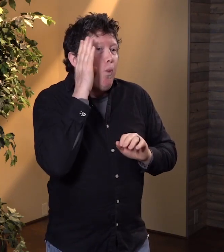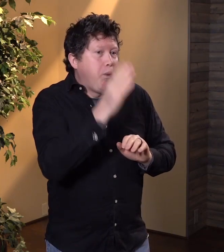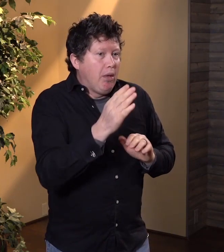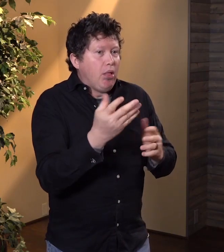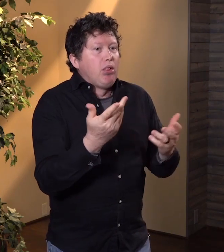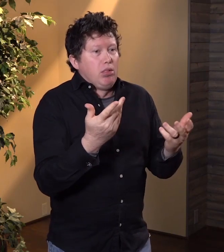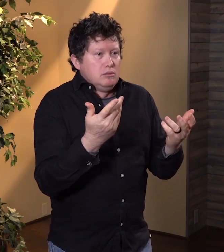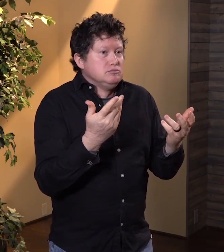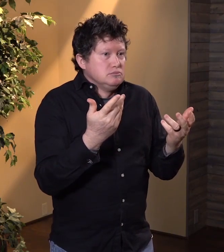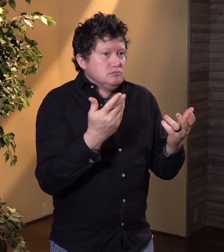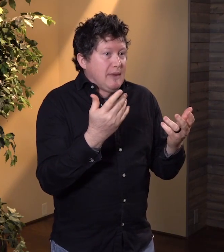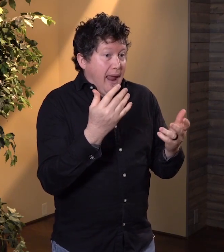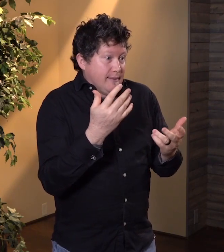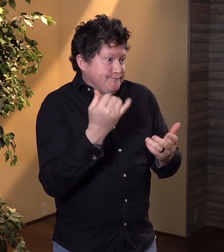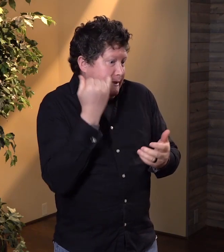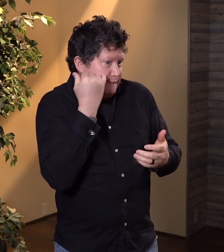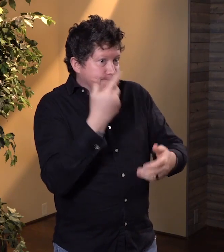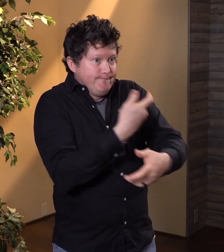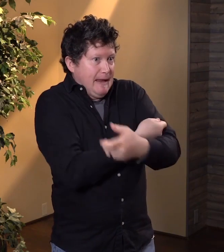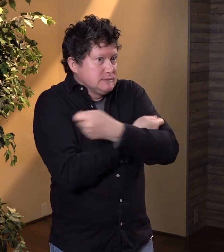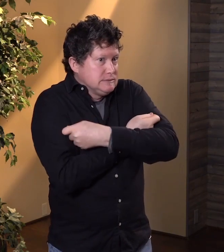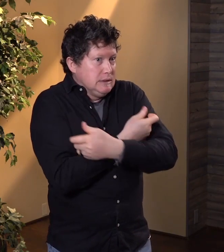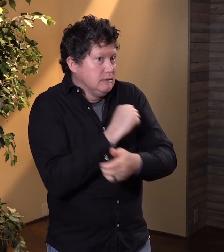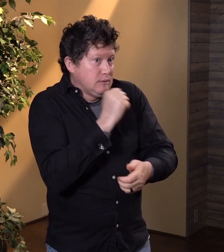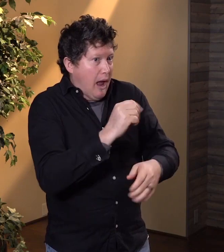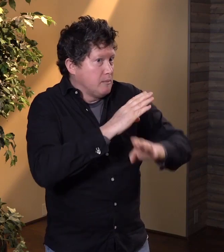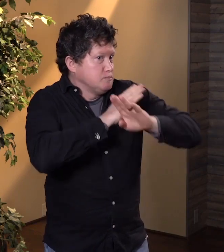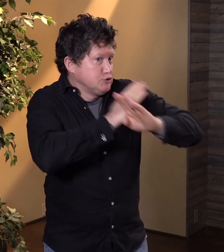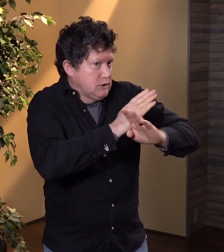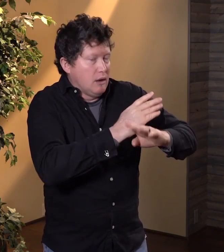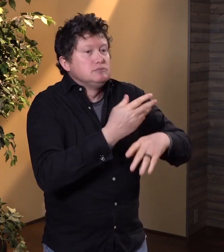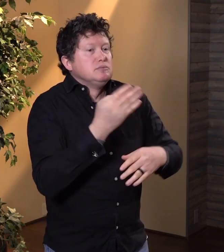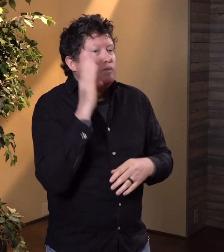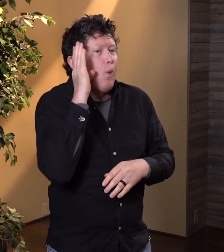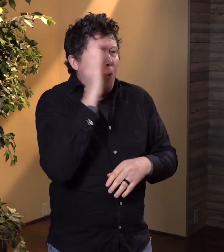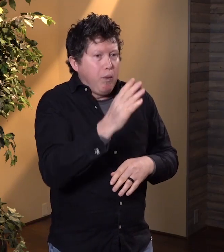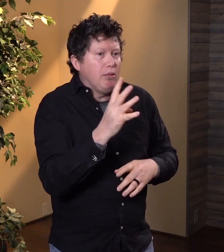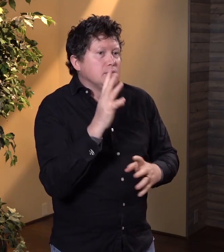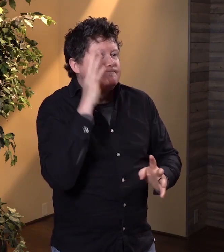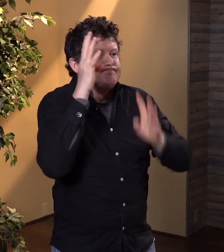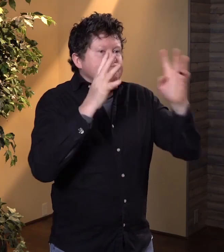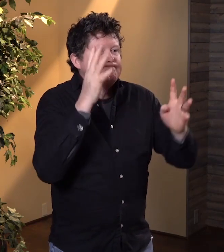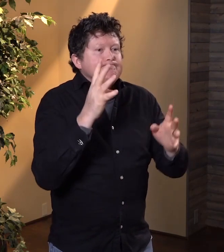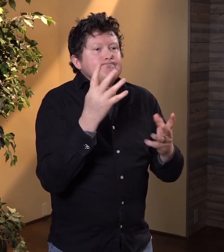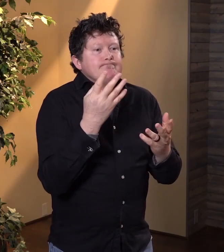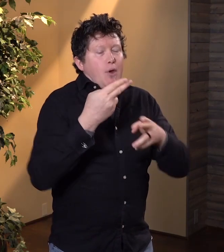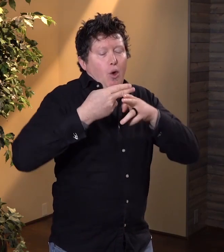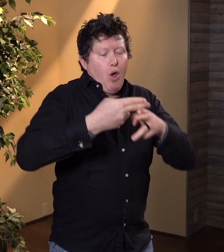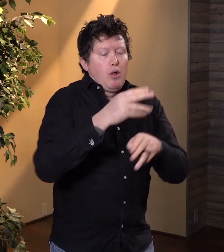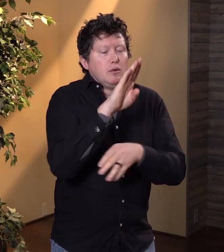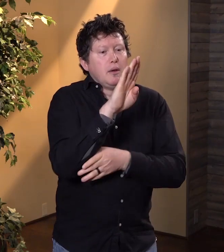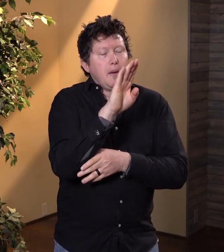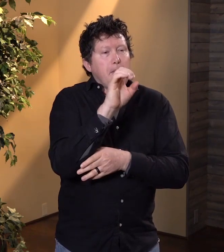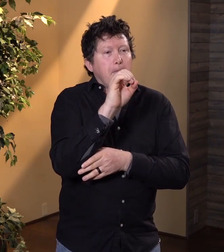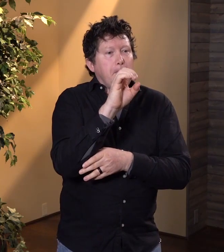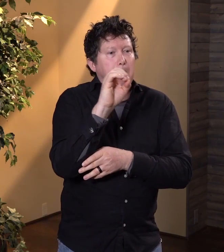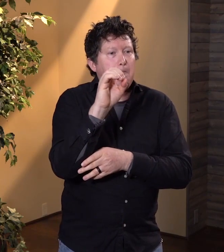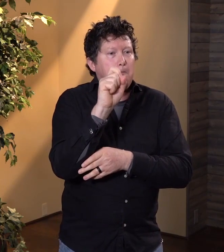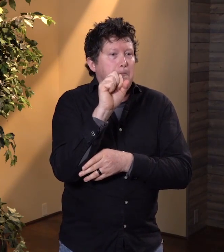not be protected by these vaccinations. And if that does happen, then they would offer